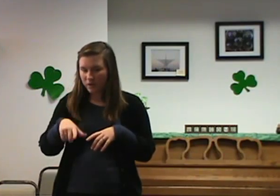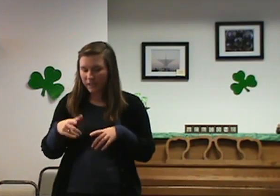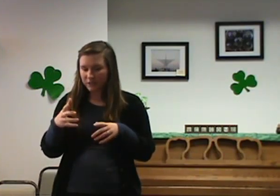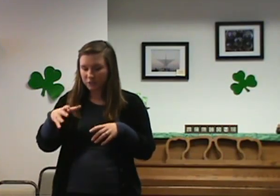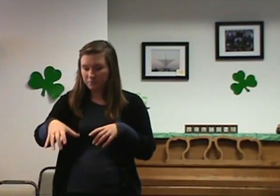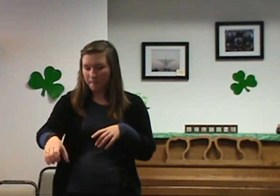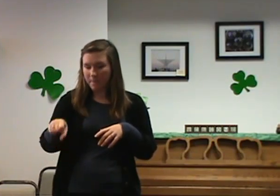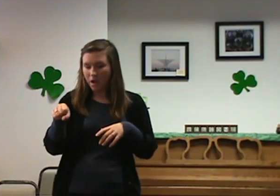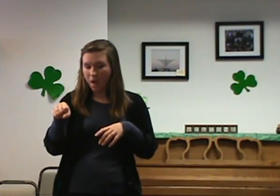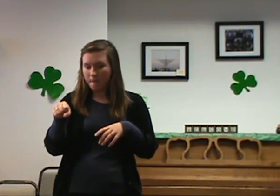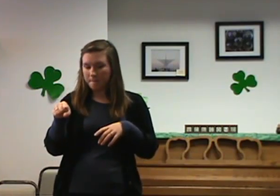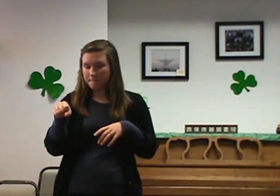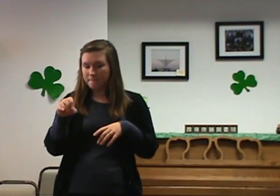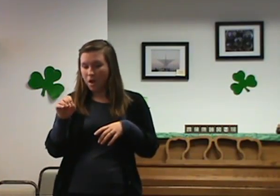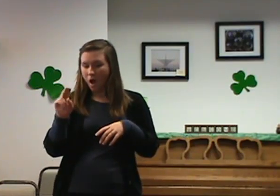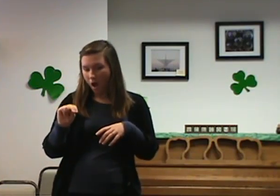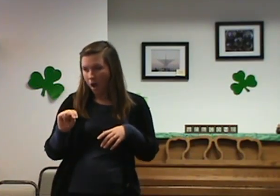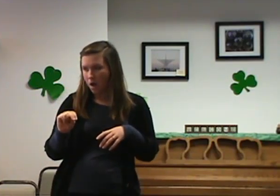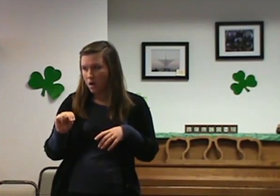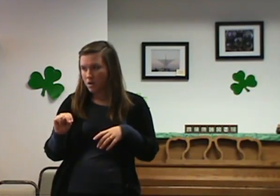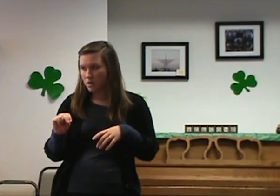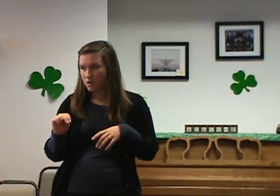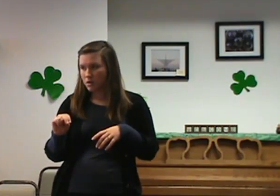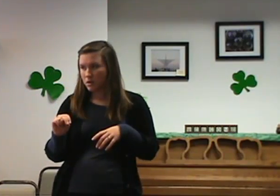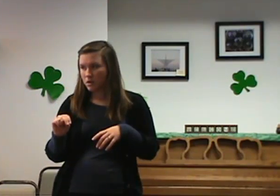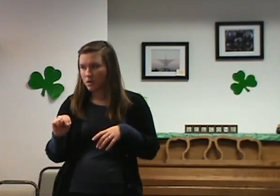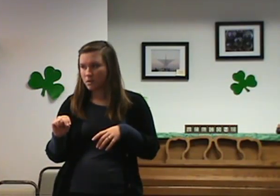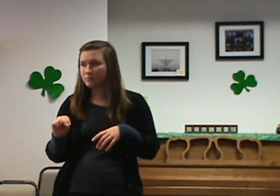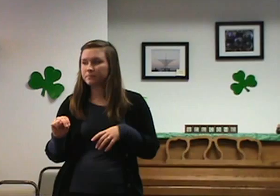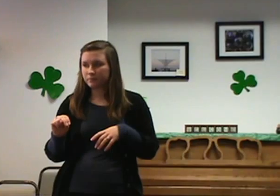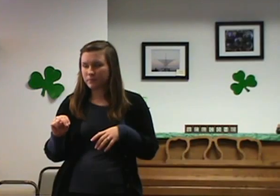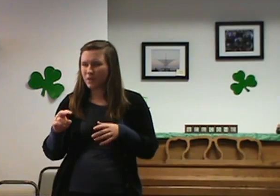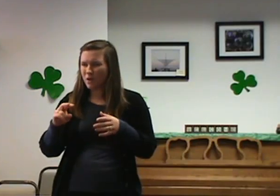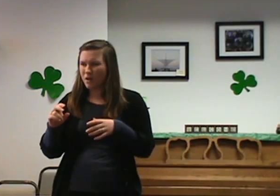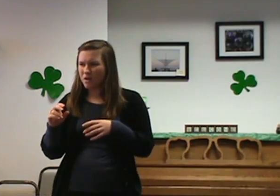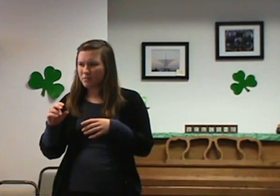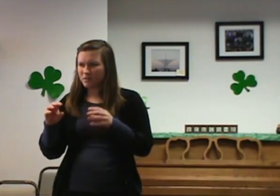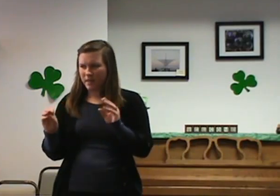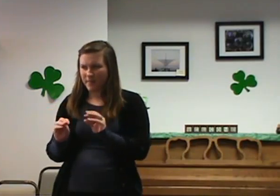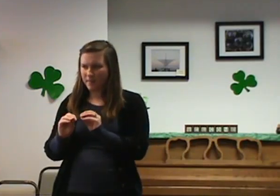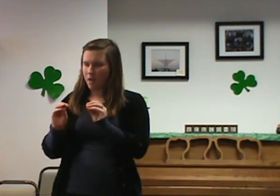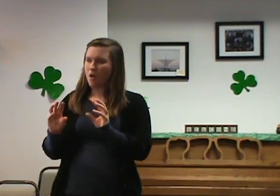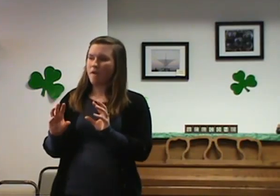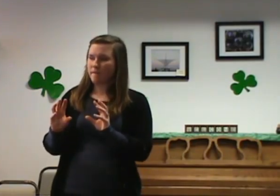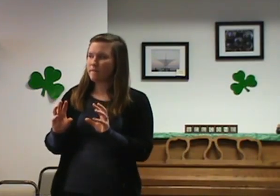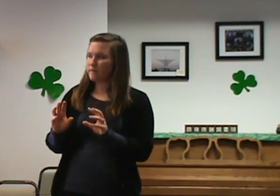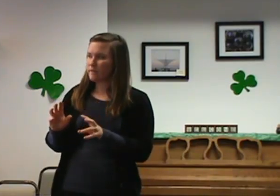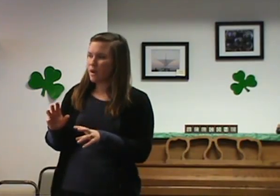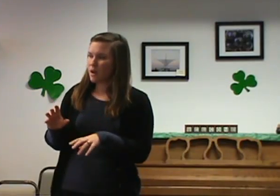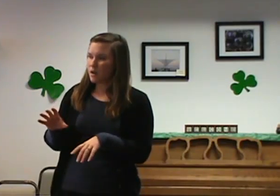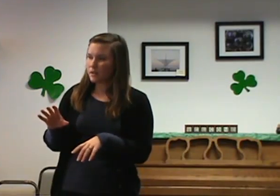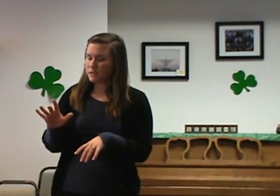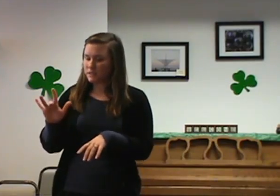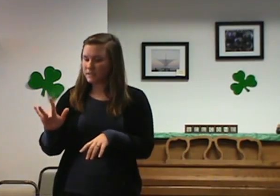You mean non-lighted? They're lighted, you pick them up and the light goes on. Where you touch the As you handle touch and the the handle. No. No,